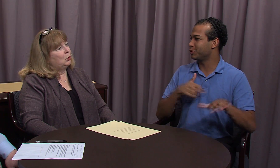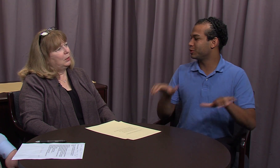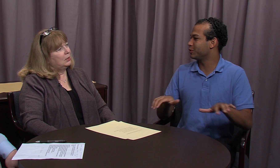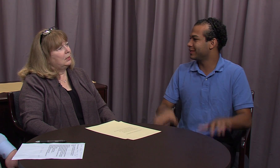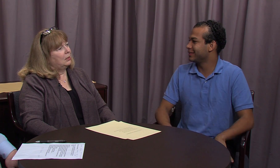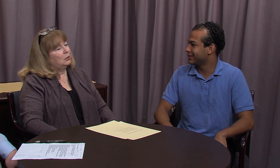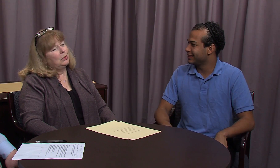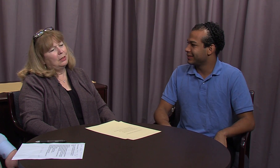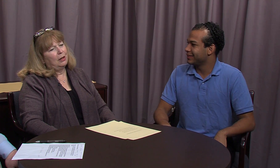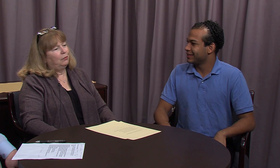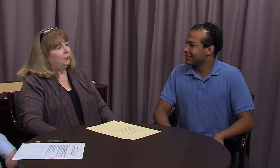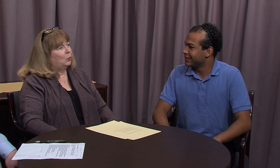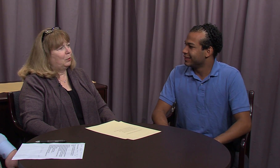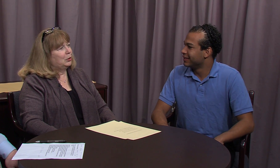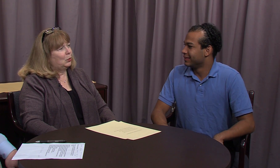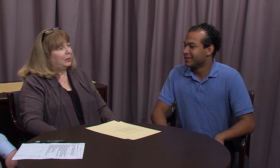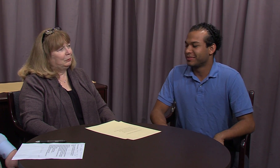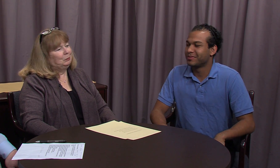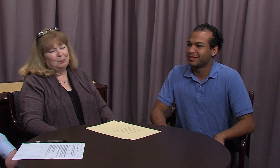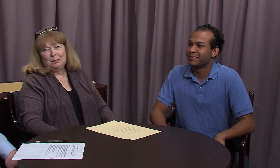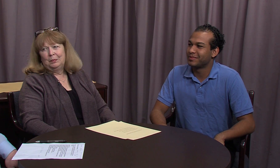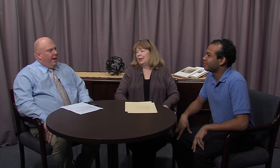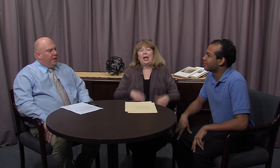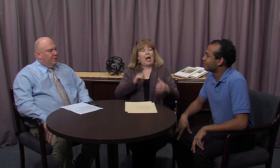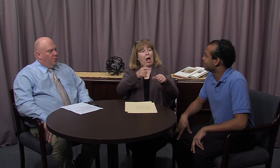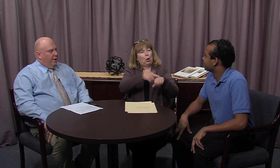a stick. So it's a lot of fun for what we're doing. How long have you been an actor for now?